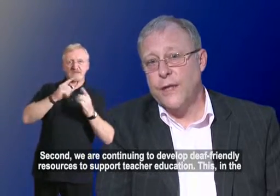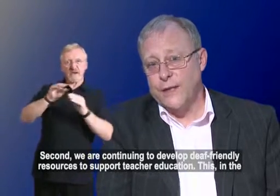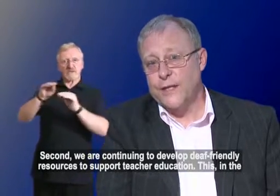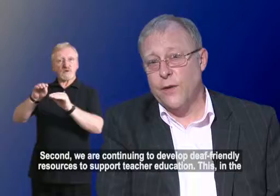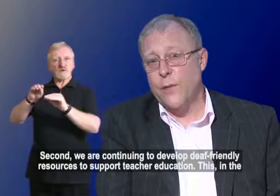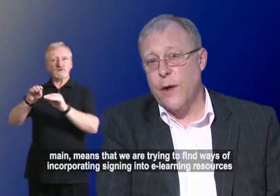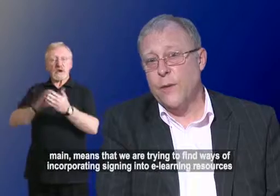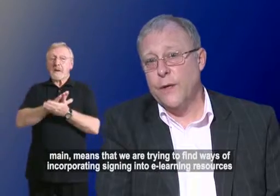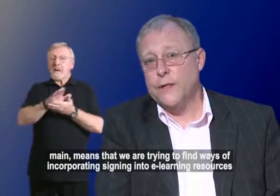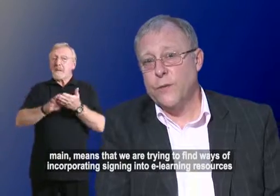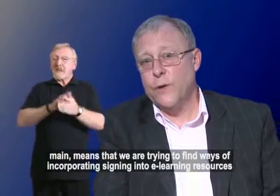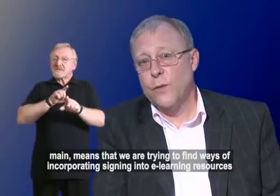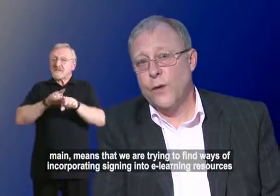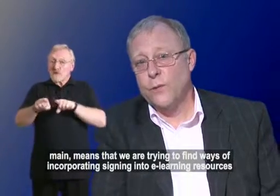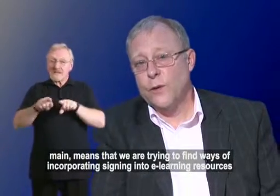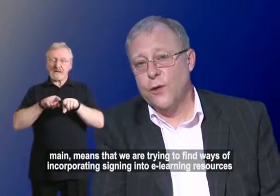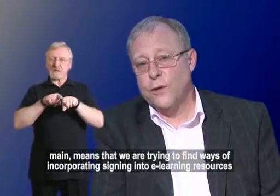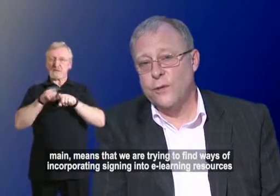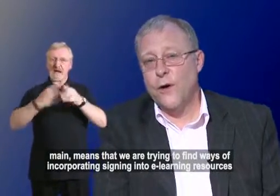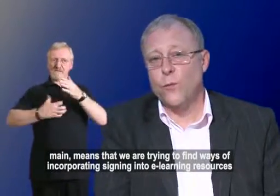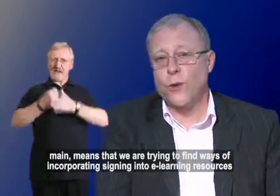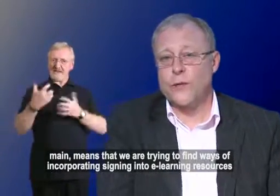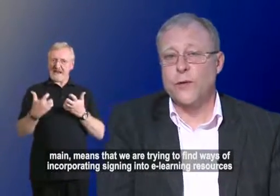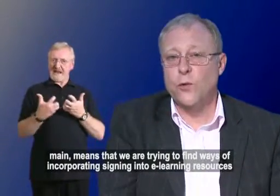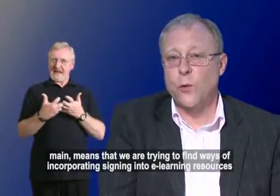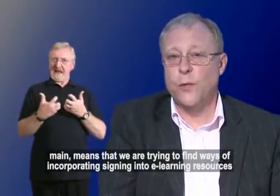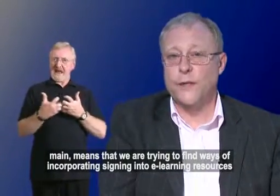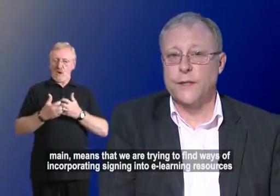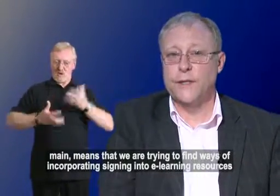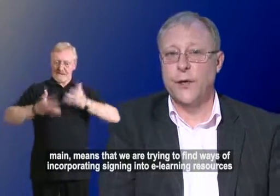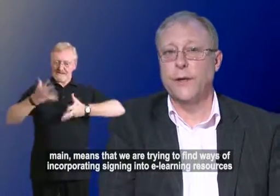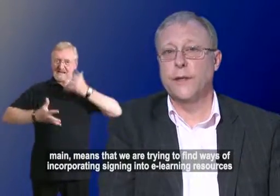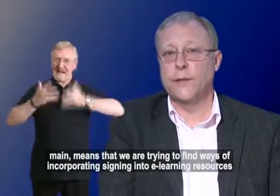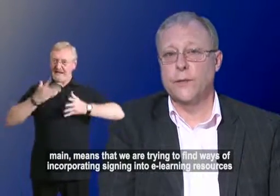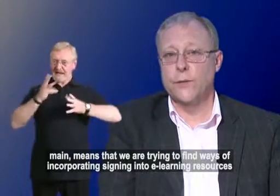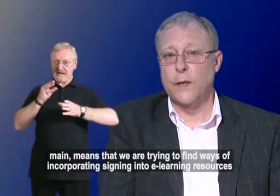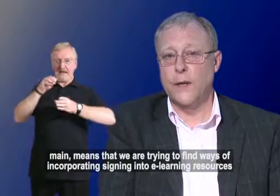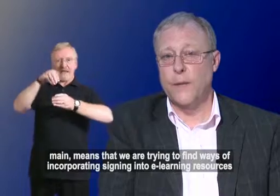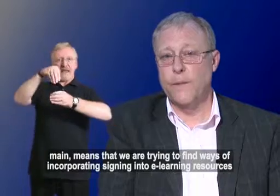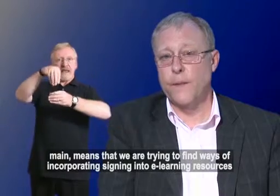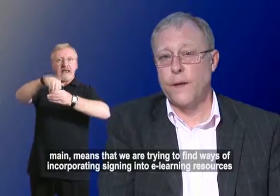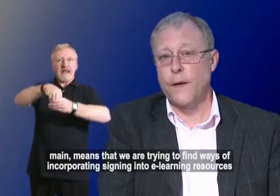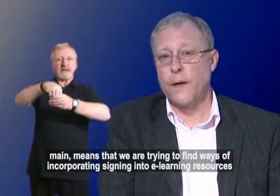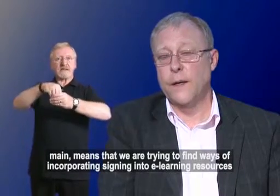education. This in the main means that we're trying to find ways of incorporating signing into